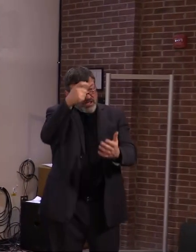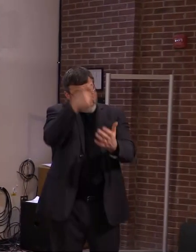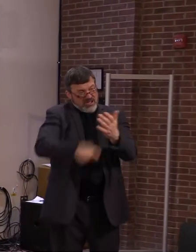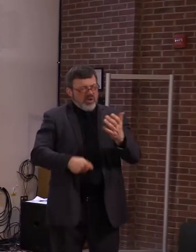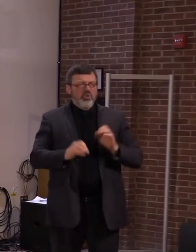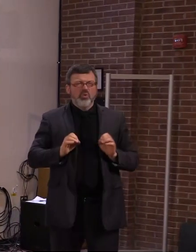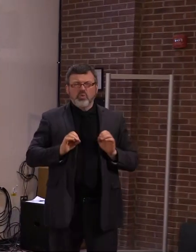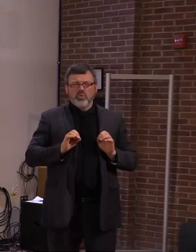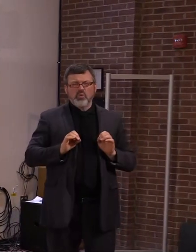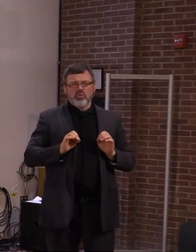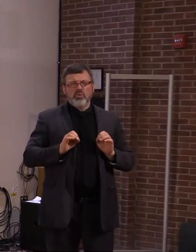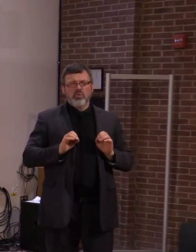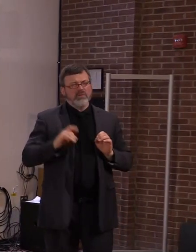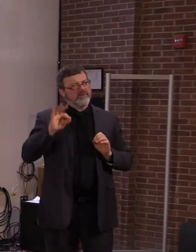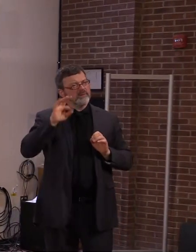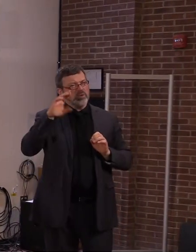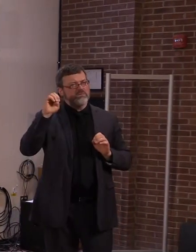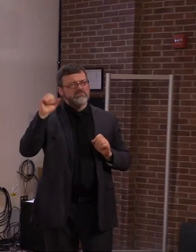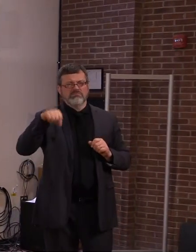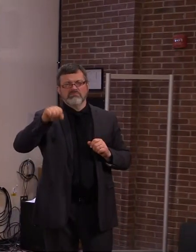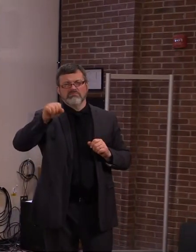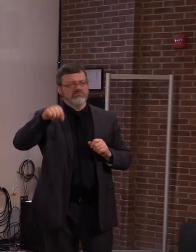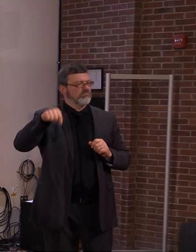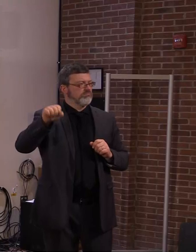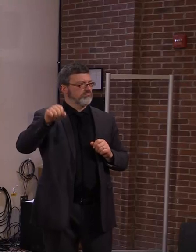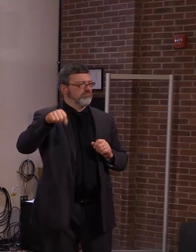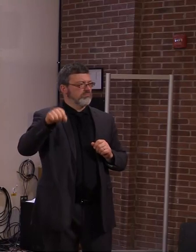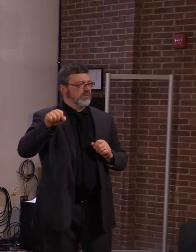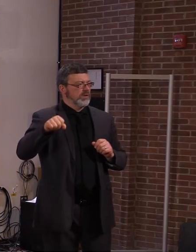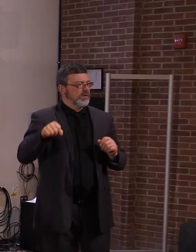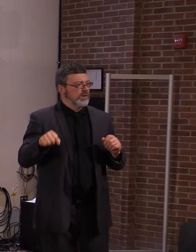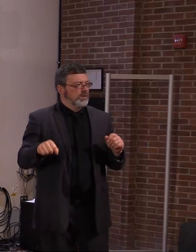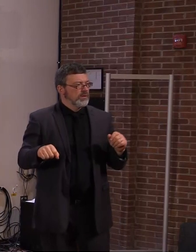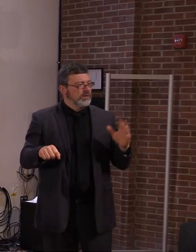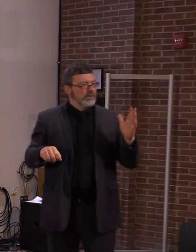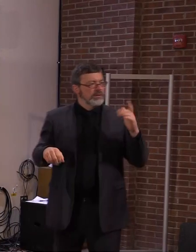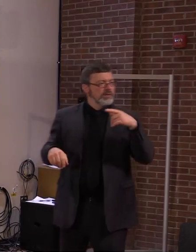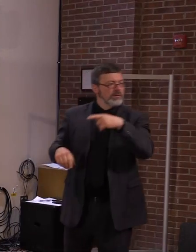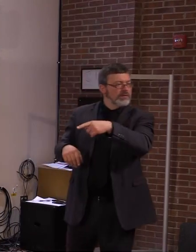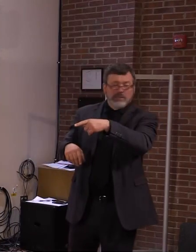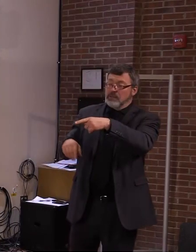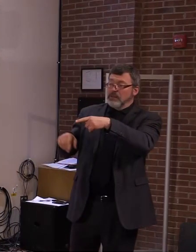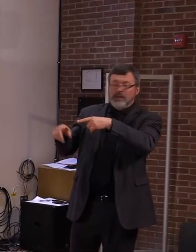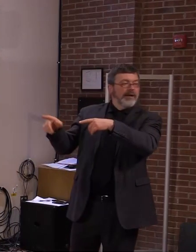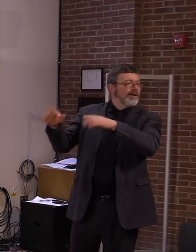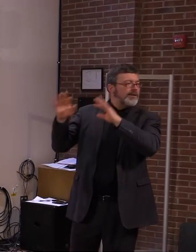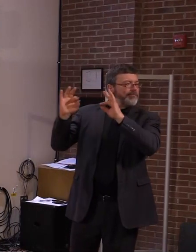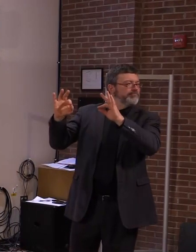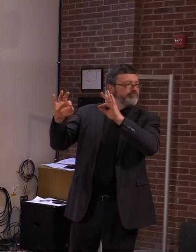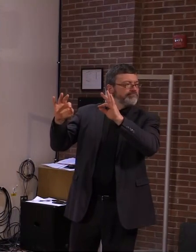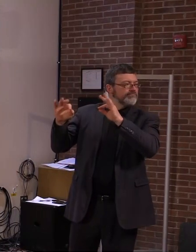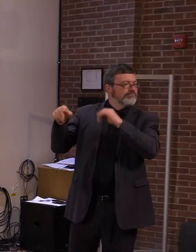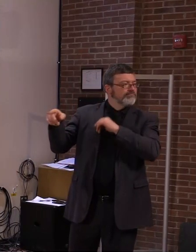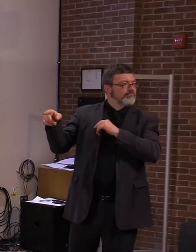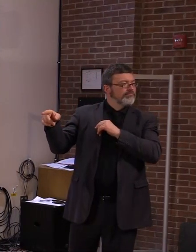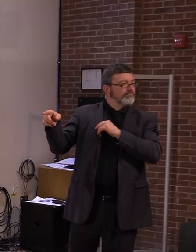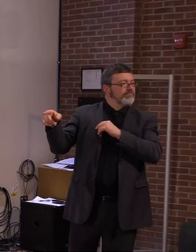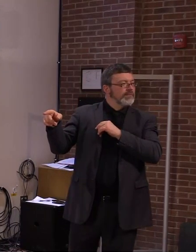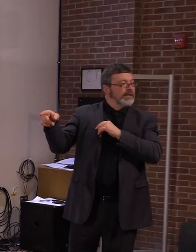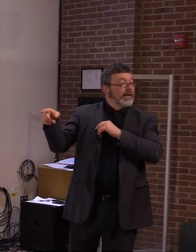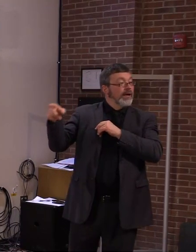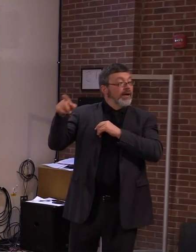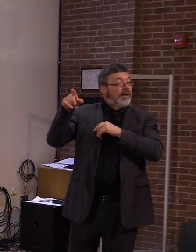Thank you very much. And thank you to your office and to the Department of Health for getting us testing in the Mad River Valley. It starts on Saturday.